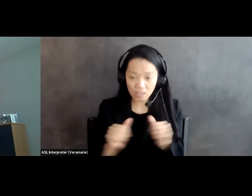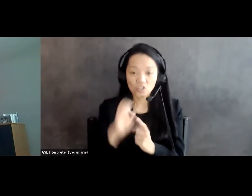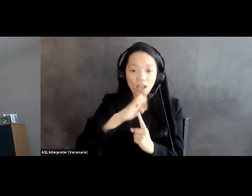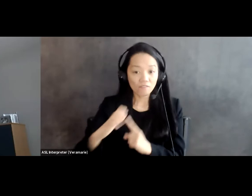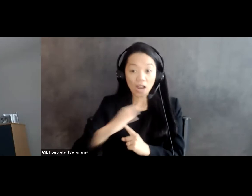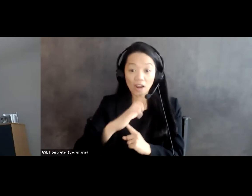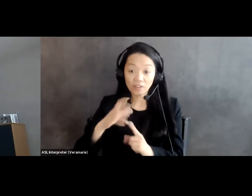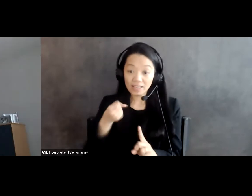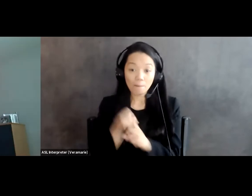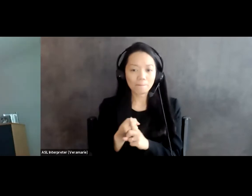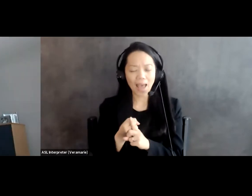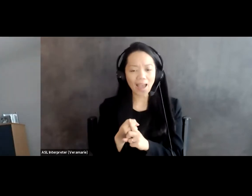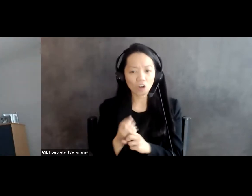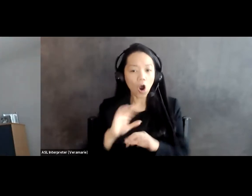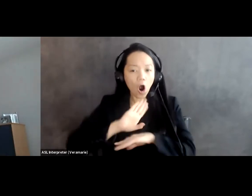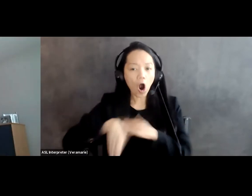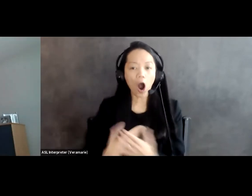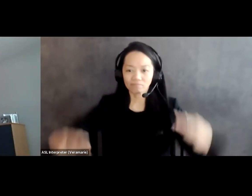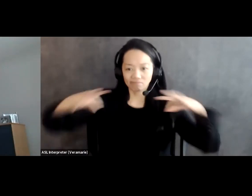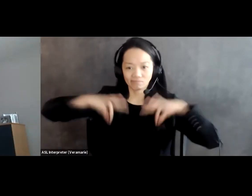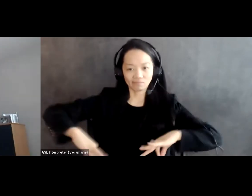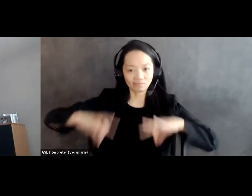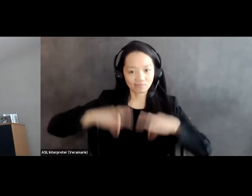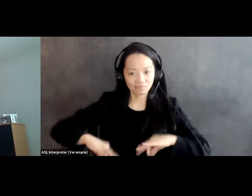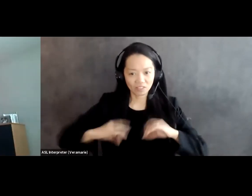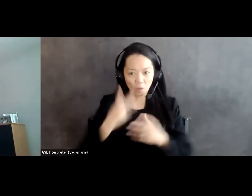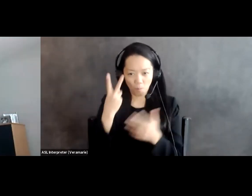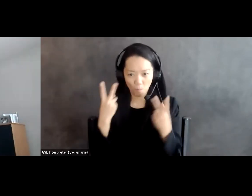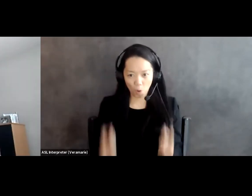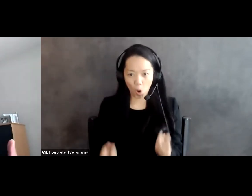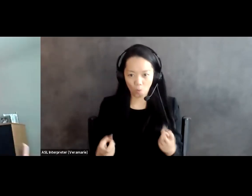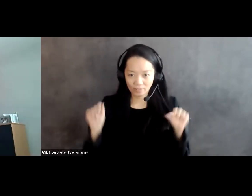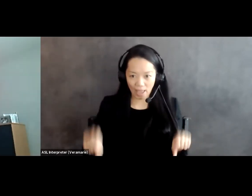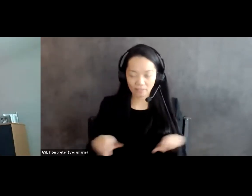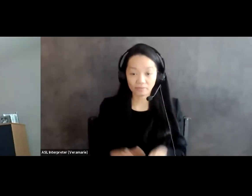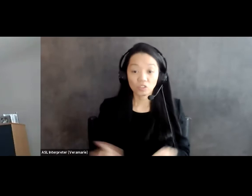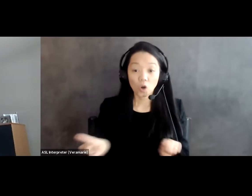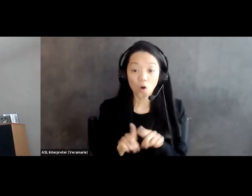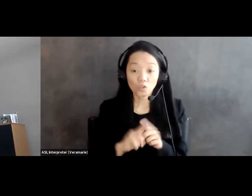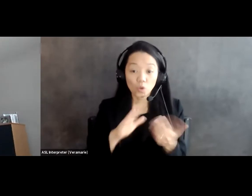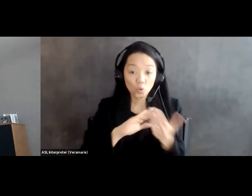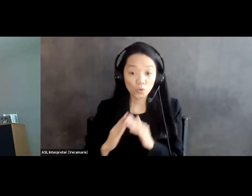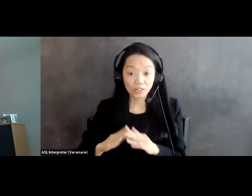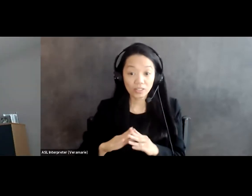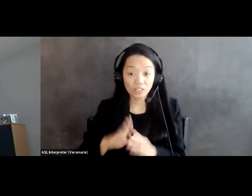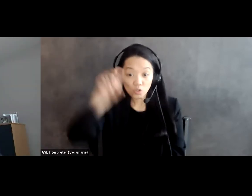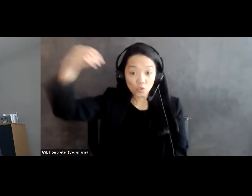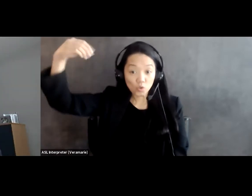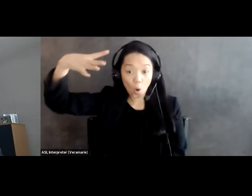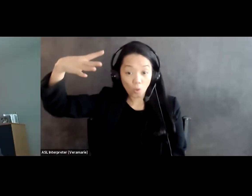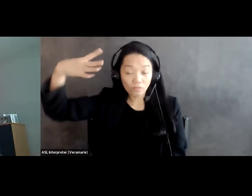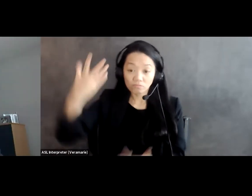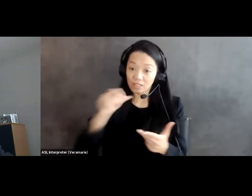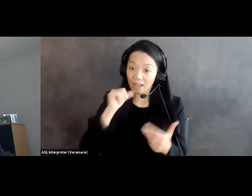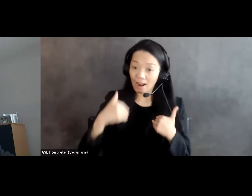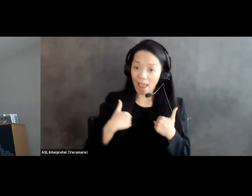benefits everybody. We're also looking at ways of providing community solar so that folks that maybe don't have